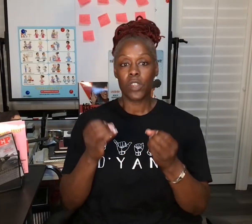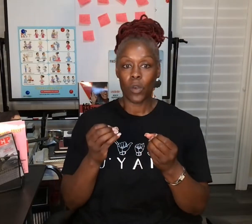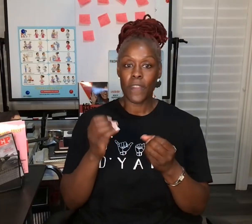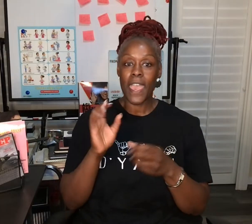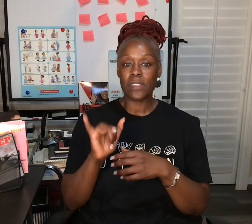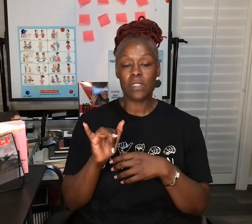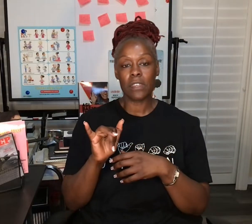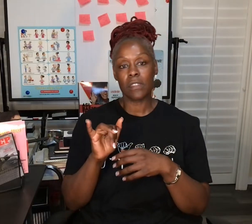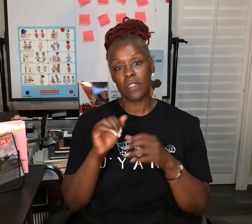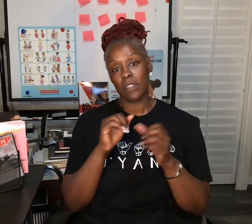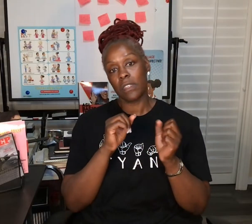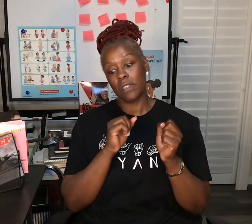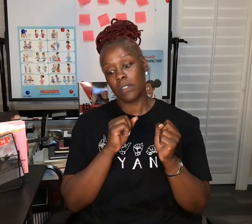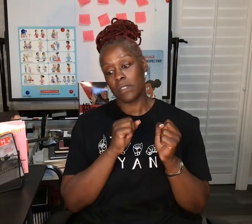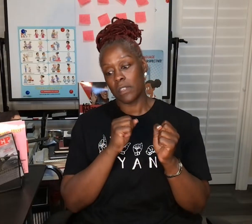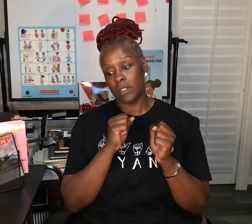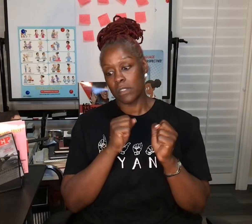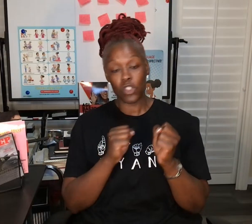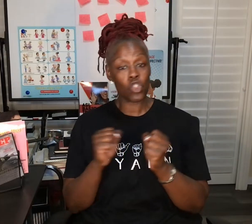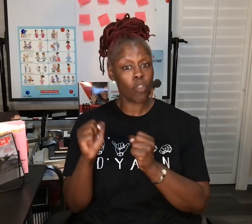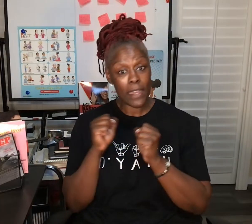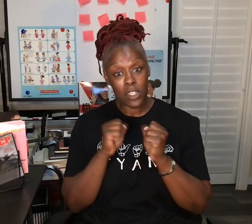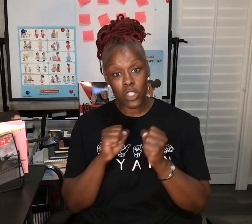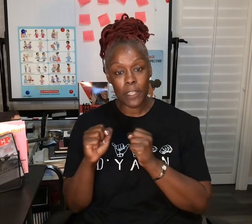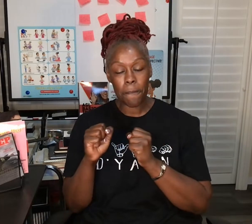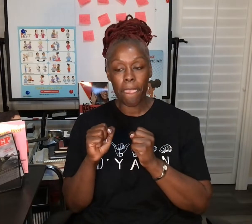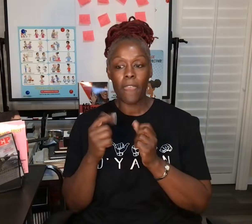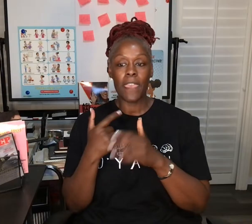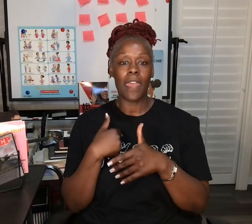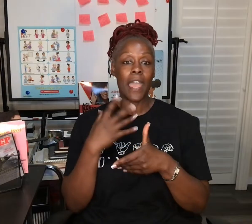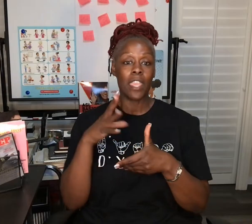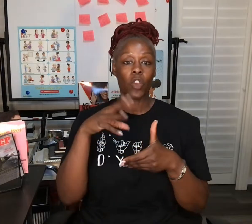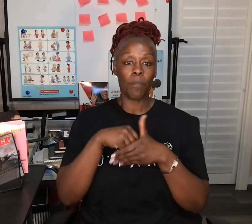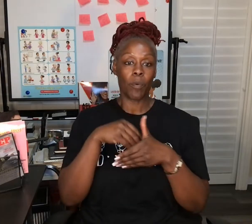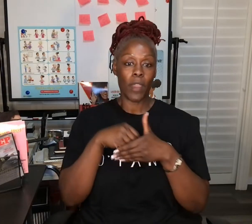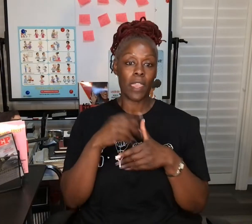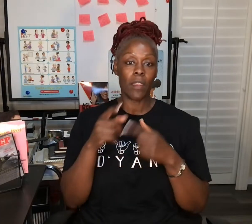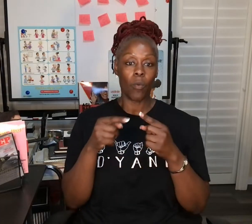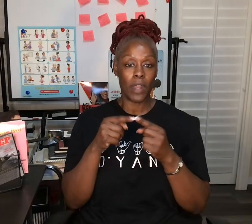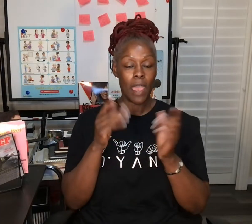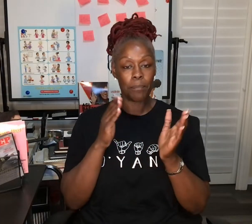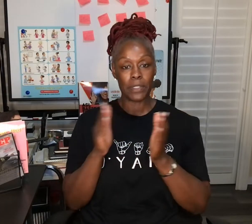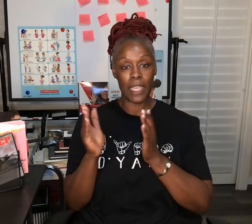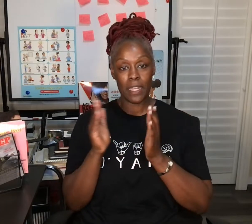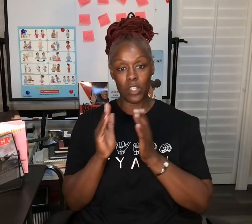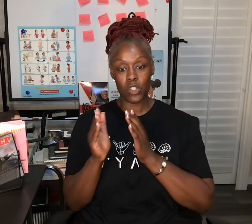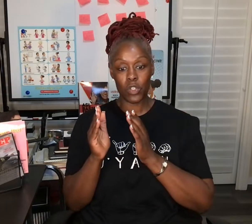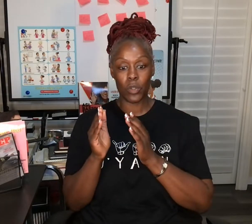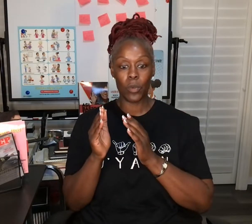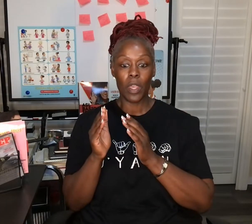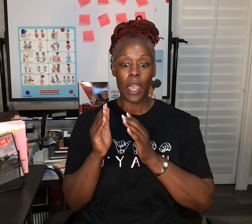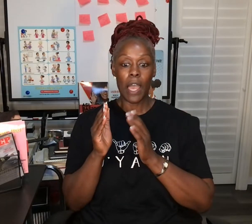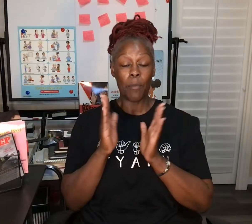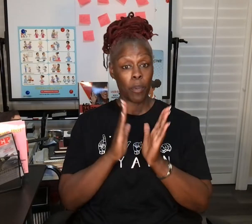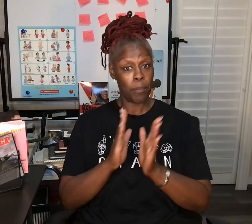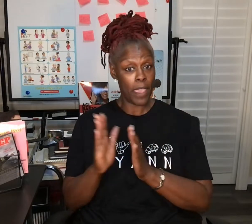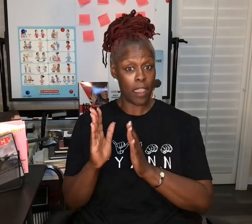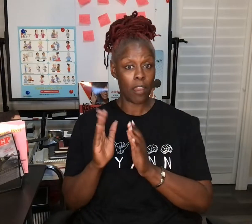so that's the strategy that I incorporate when I'm planning to